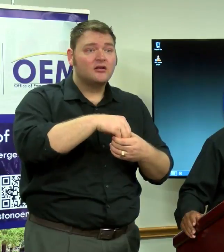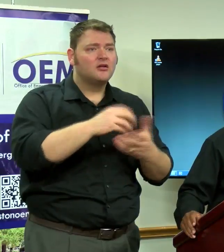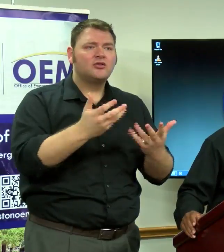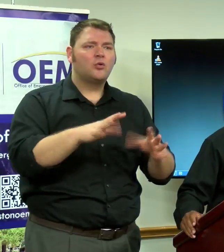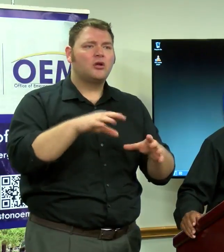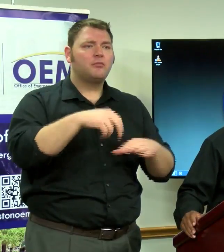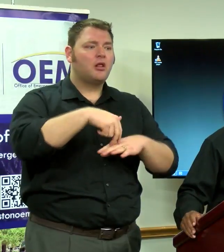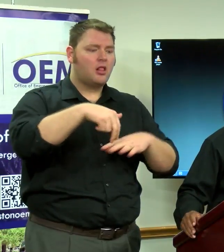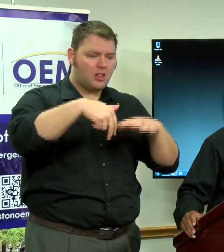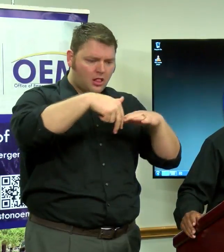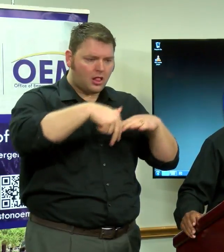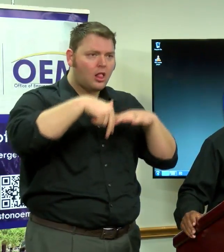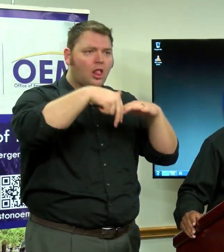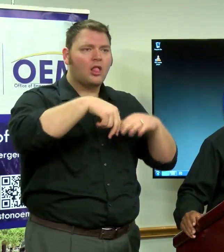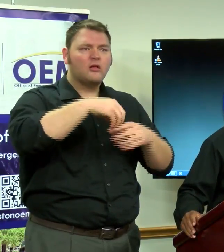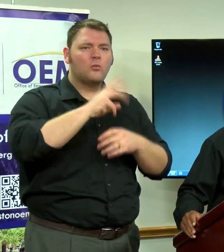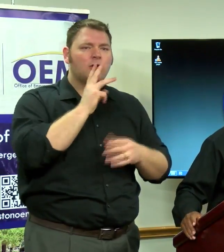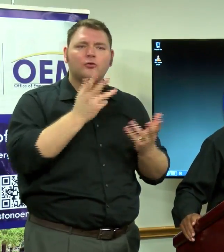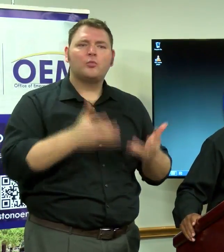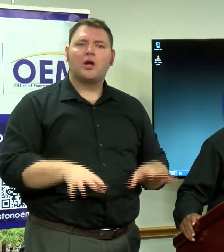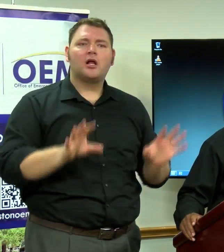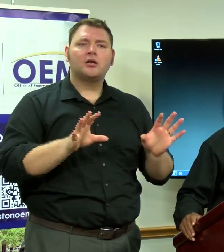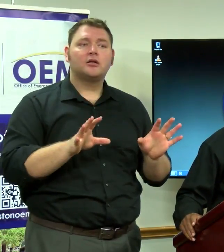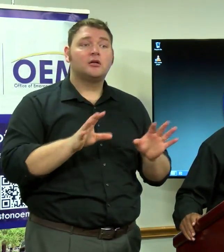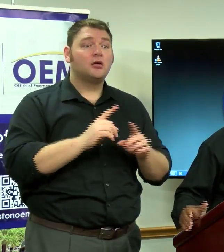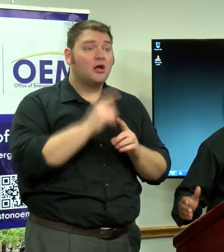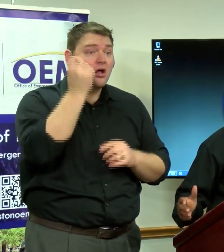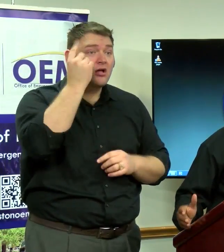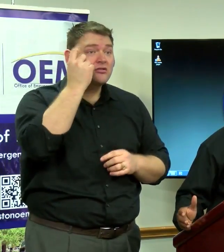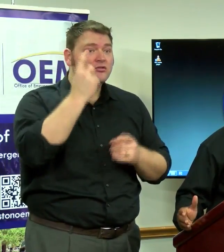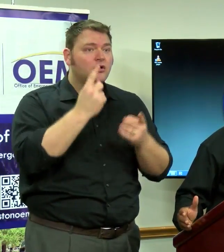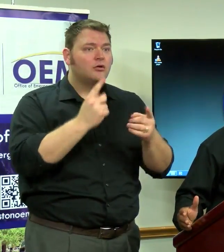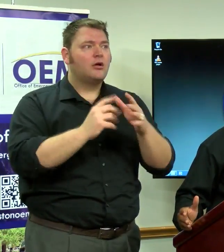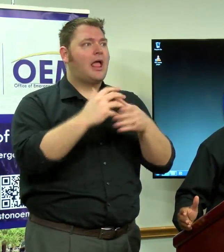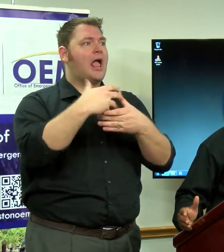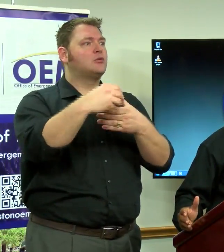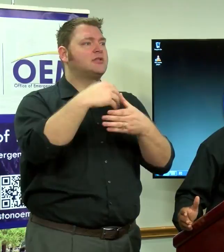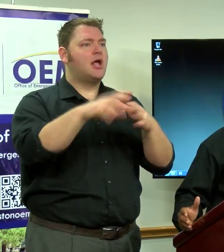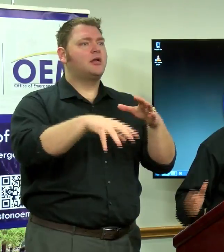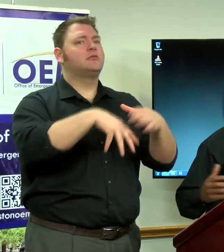to be in that water. But you also know you can't go outside either because there's water